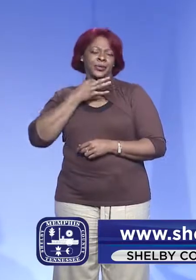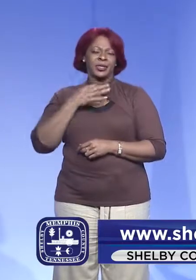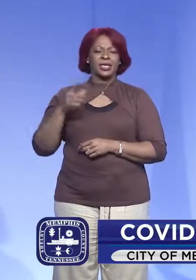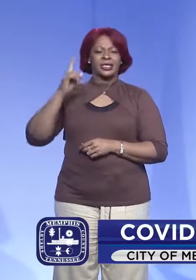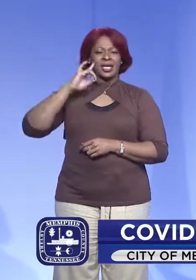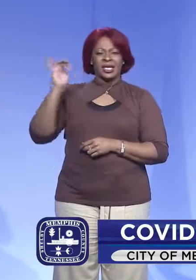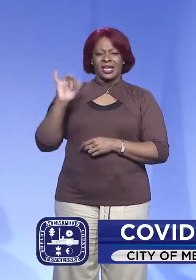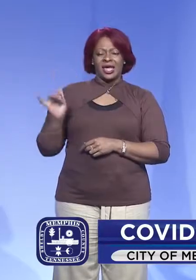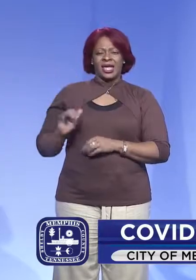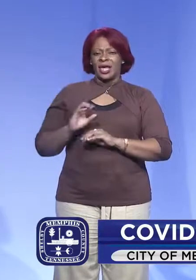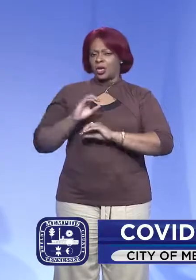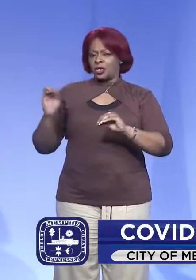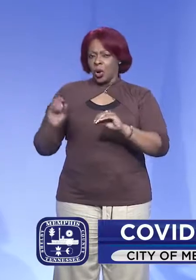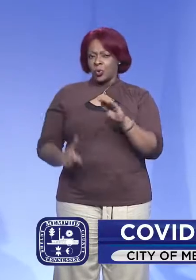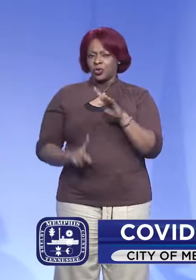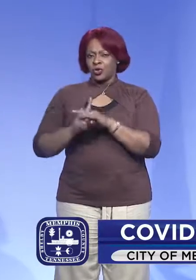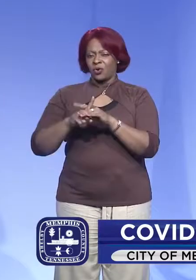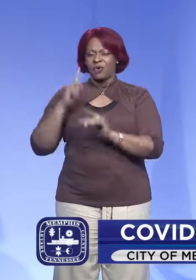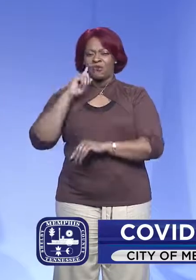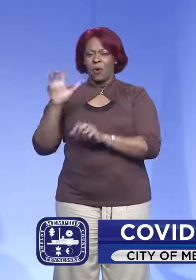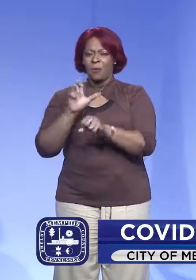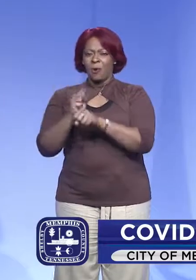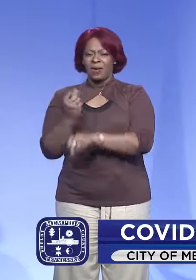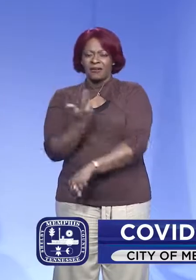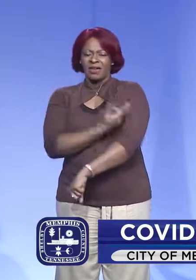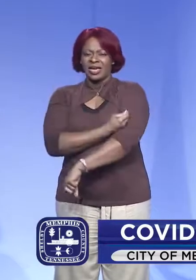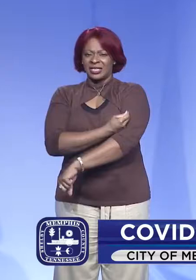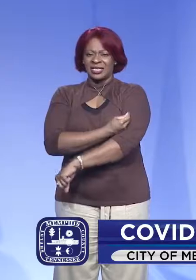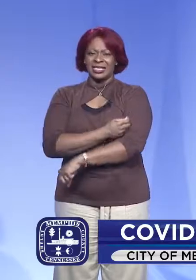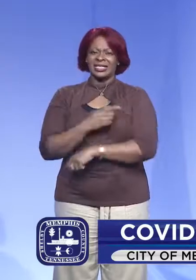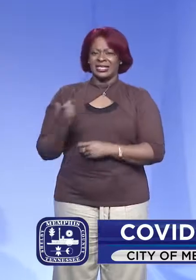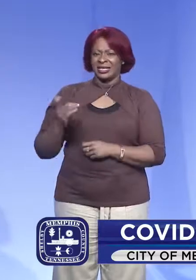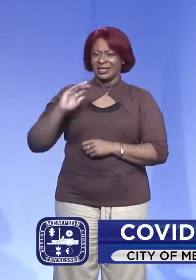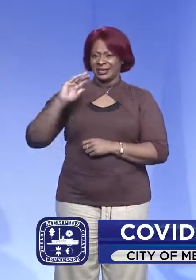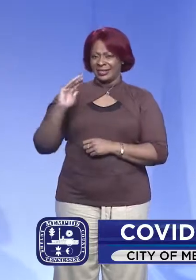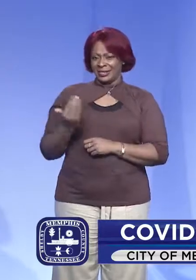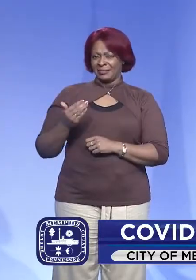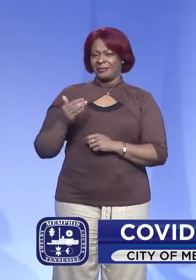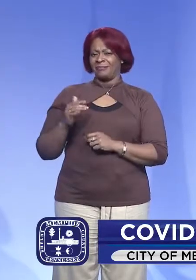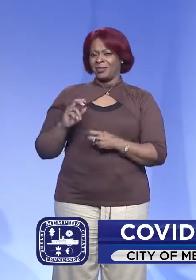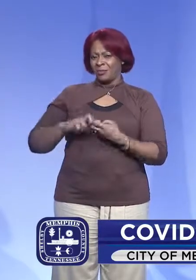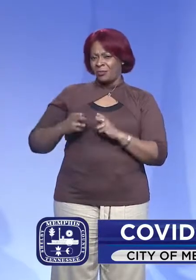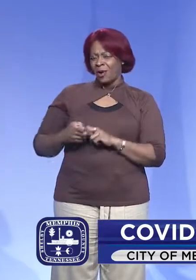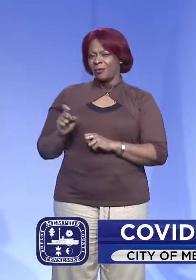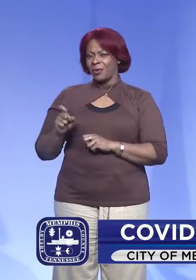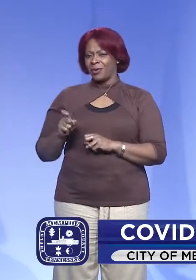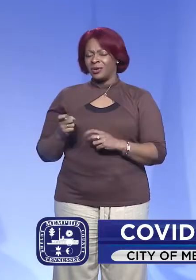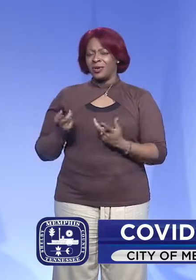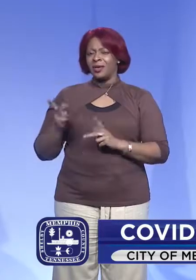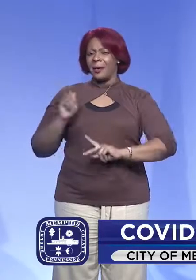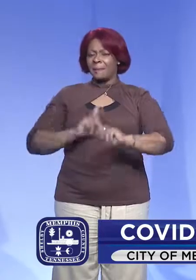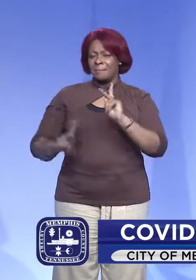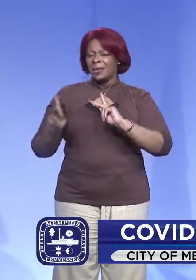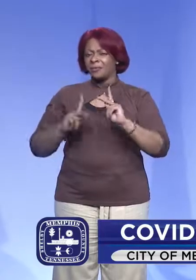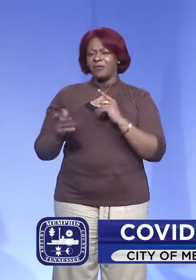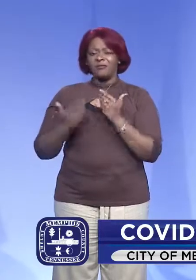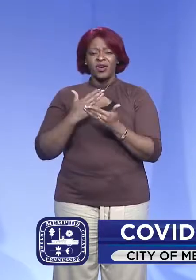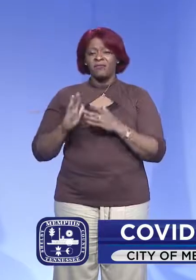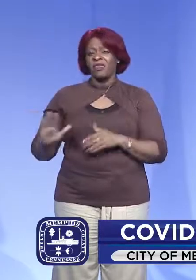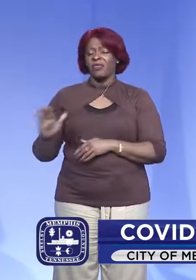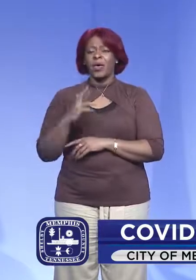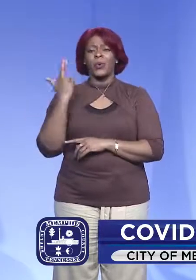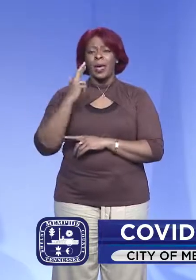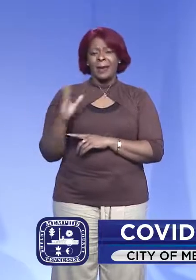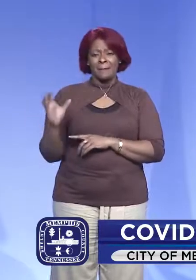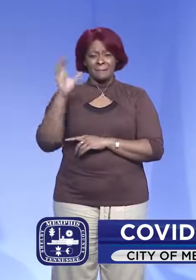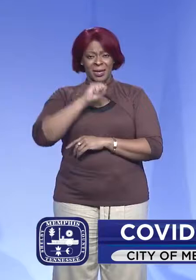sounds like no-shows for vaccination appointments are somewhat of a significant problem. For the people that, for whatever reason,